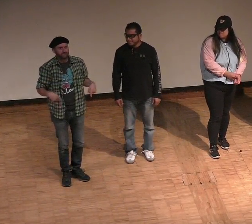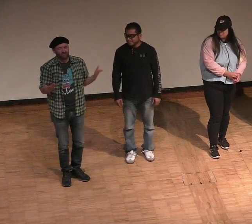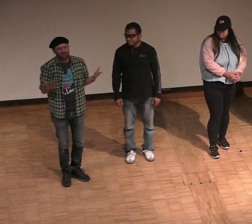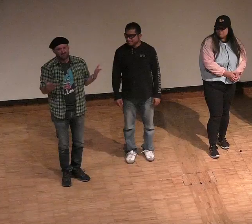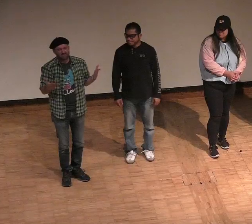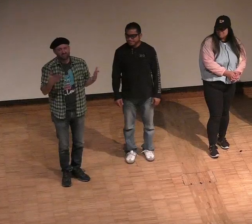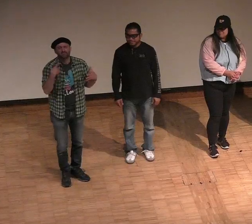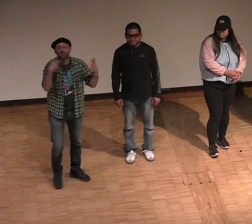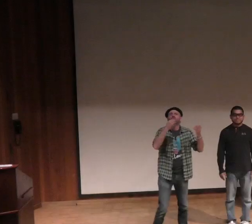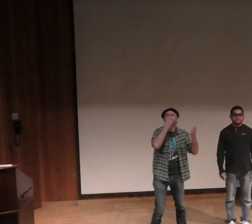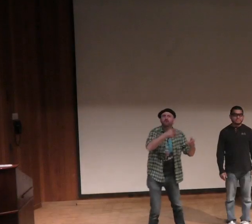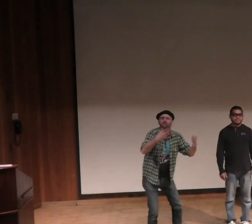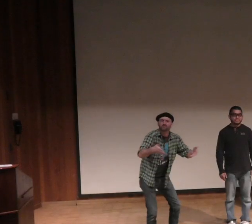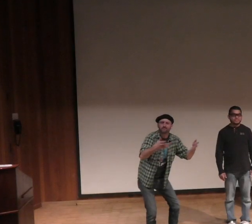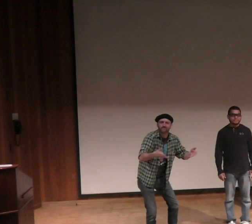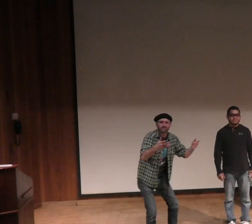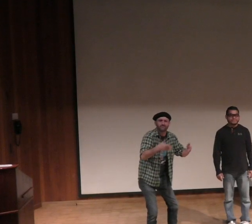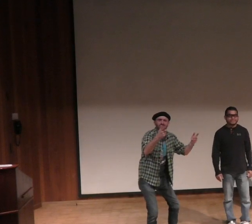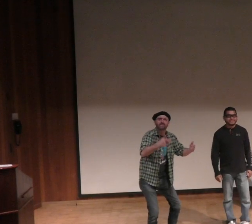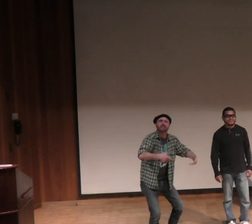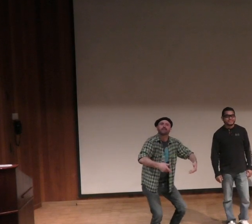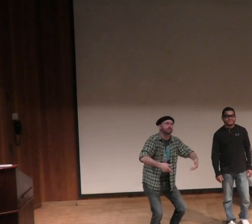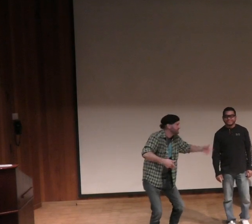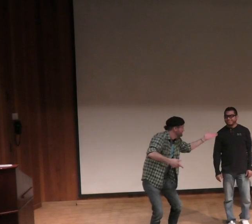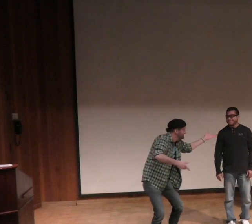Maybe they're nervous, but let's give them a little warm-up.